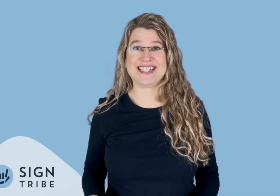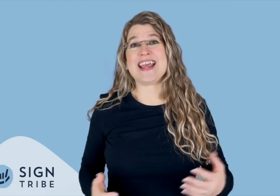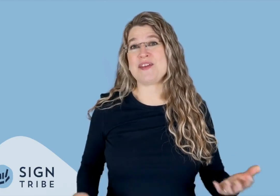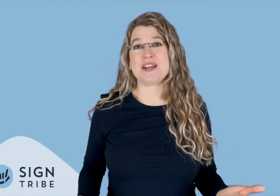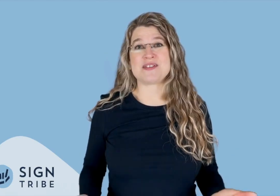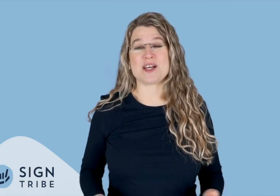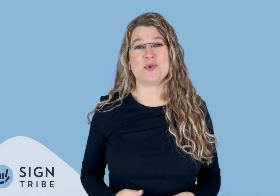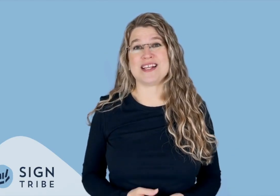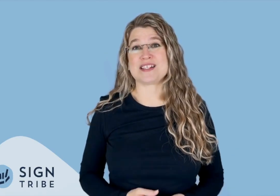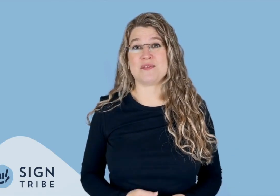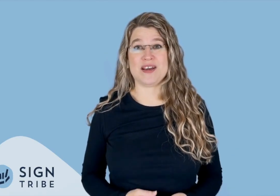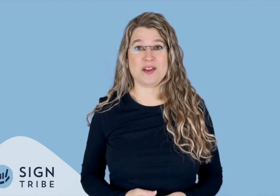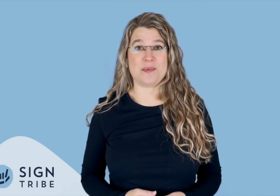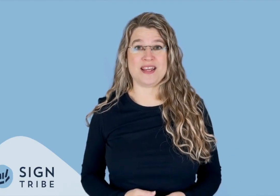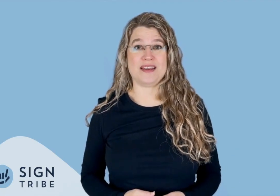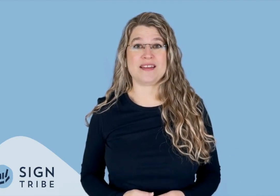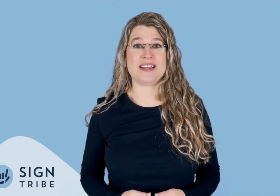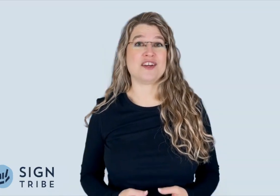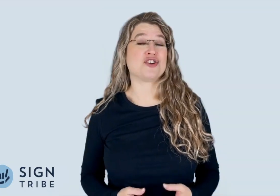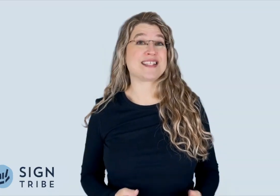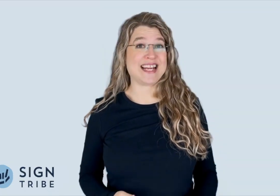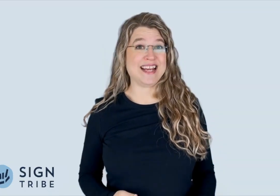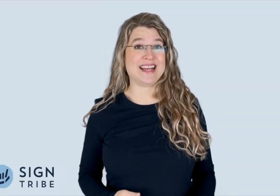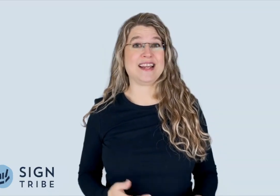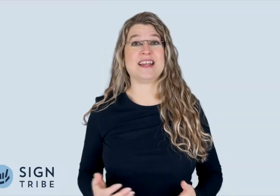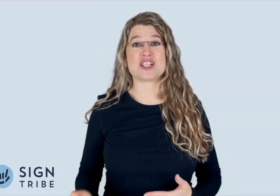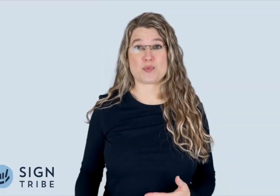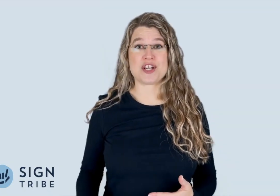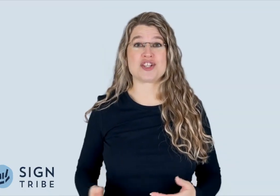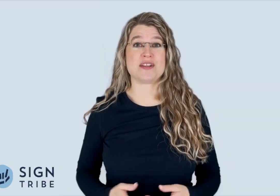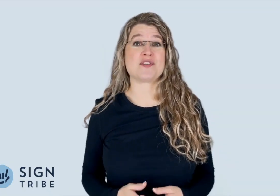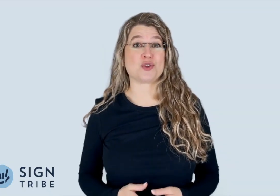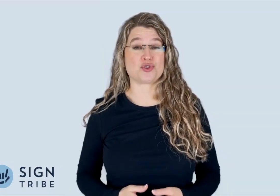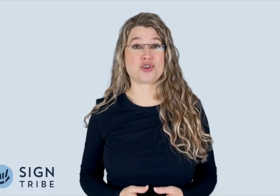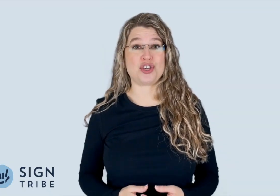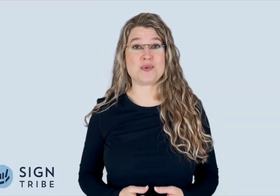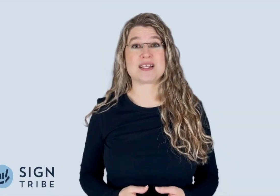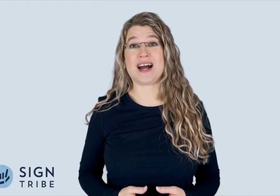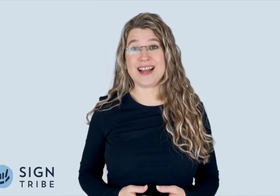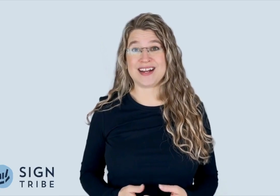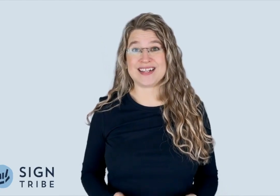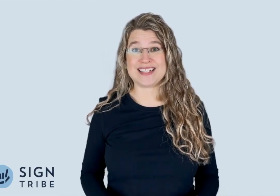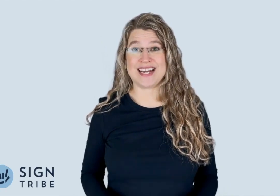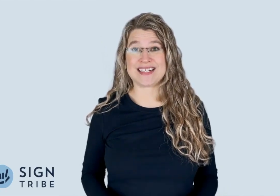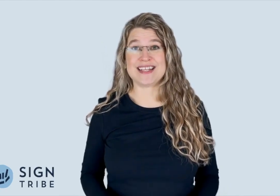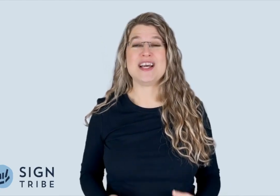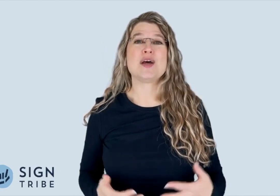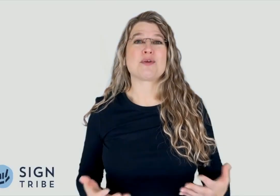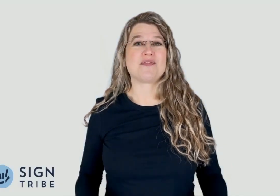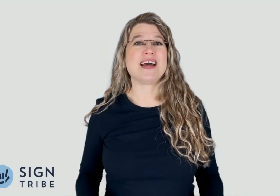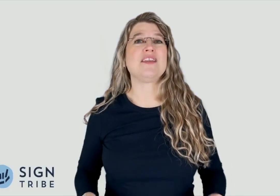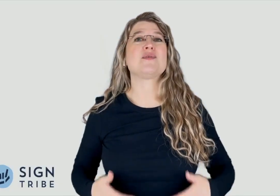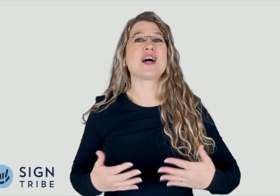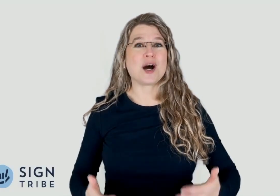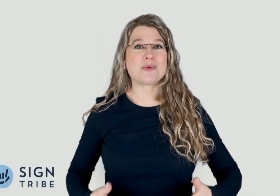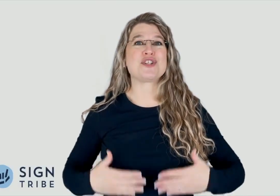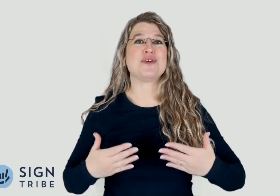Even if someone is developing the understanding and expression of social cues and eye contact, providing those opportunities